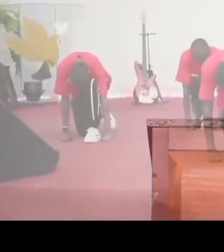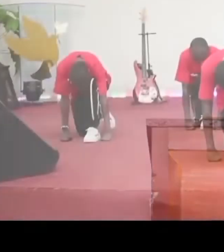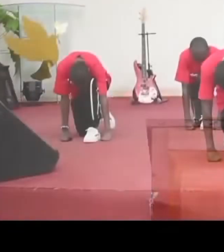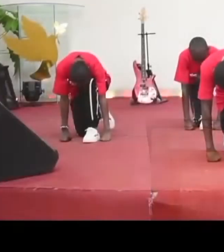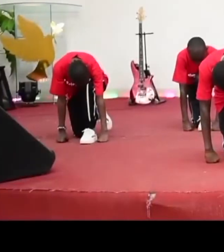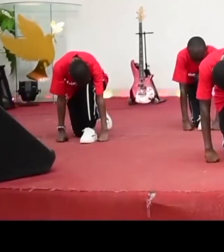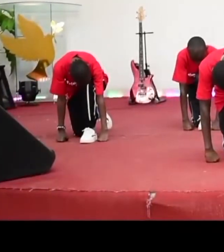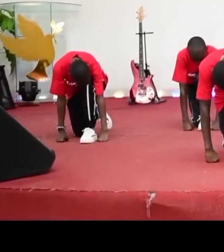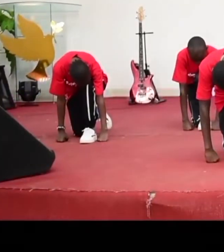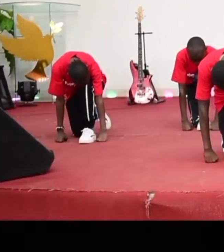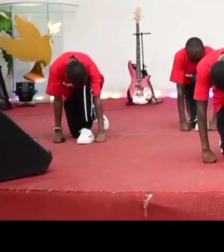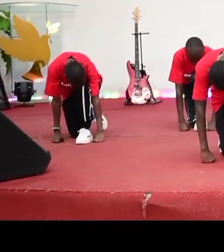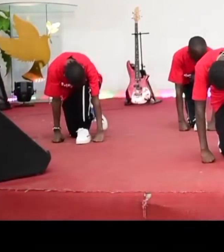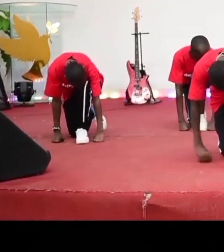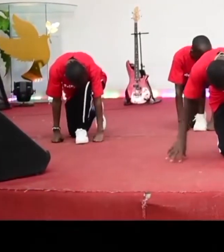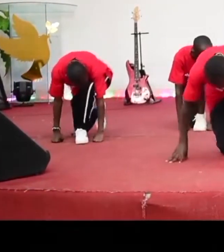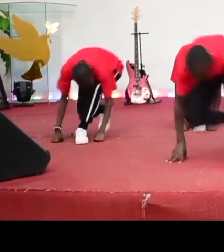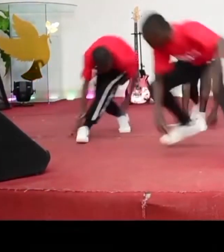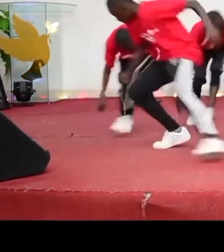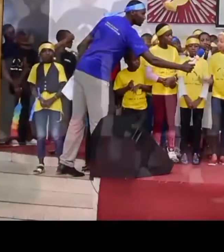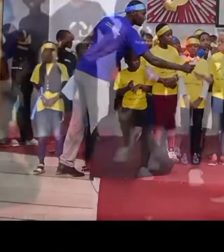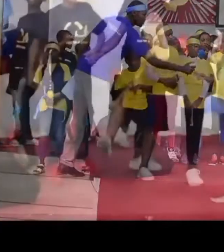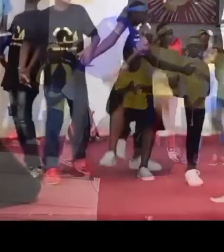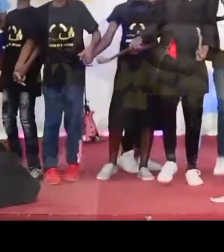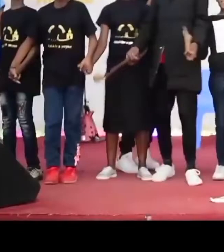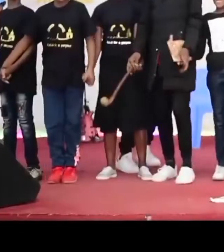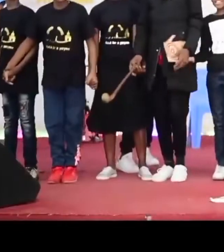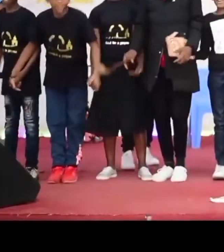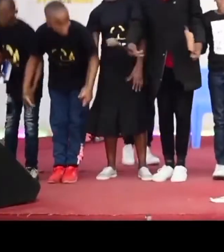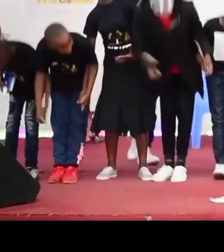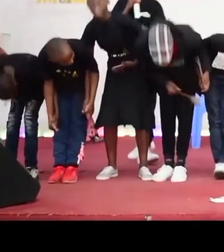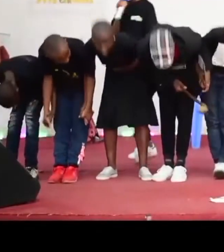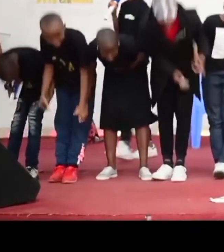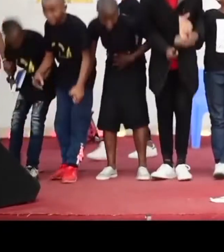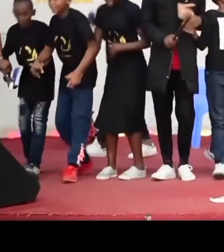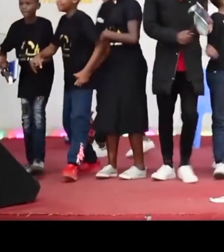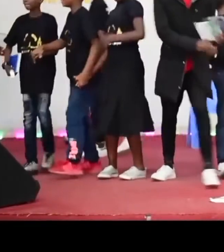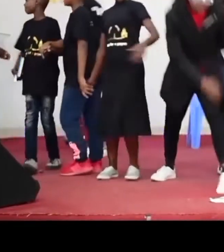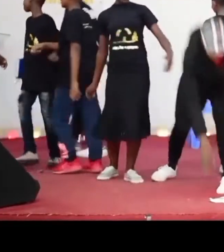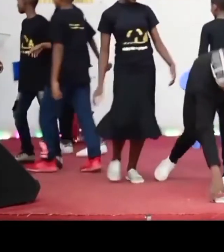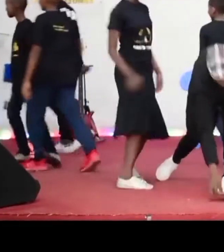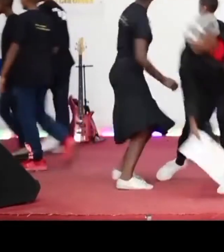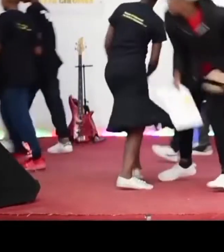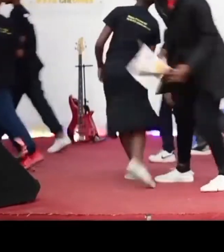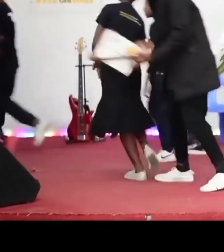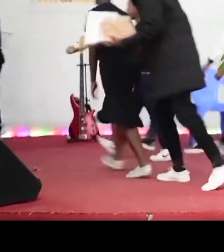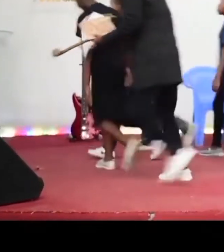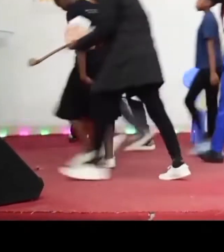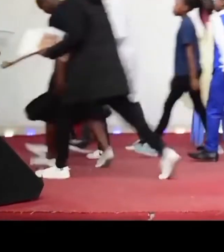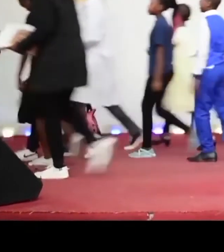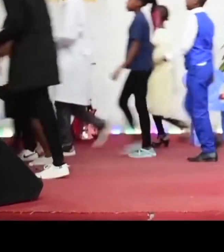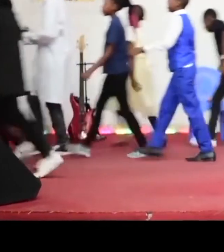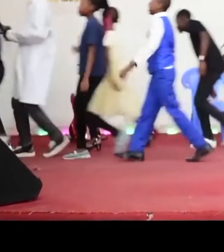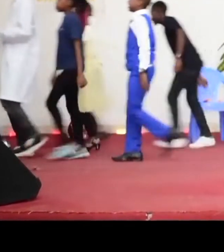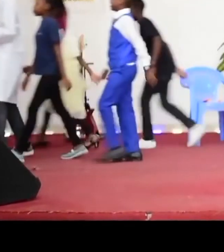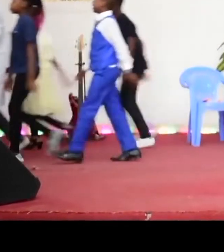love. So high, you can't get over it. So deep, you can't get